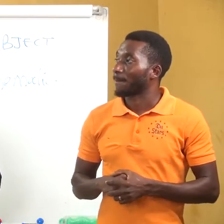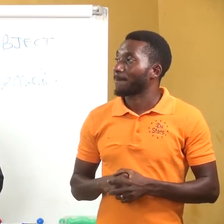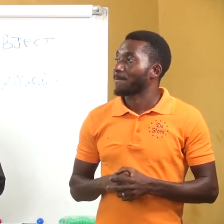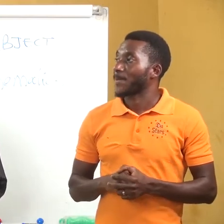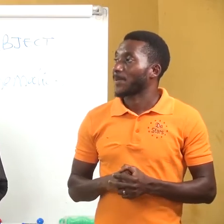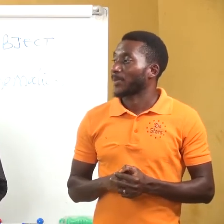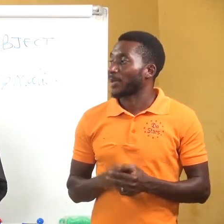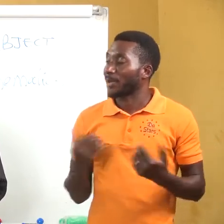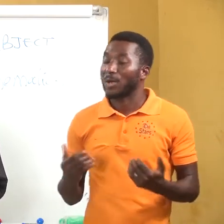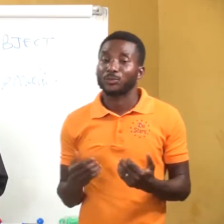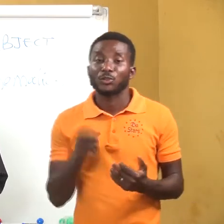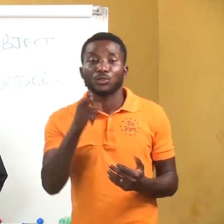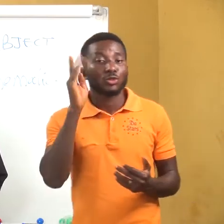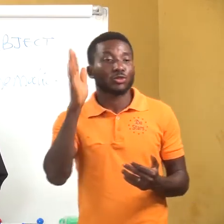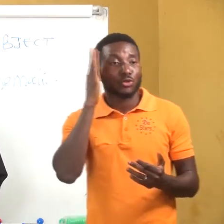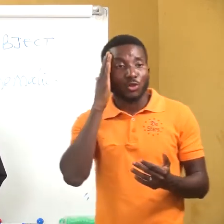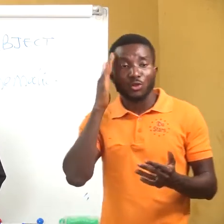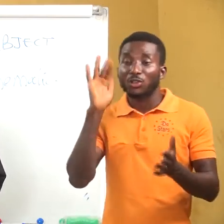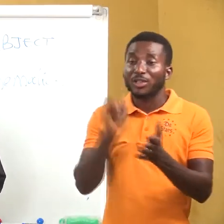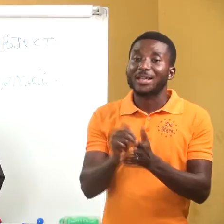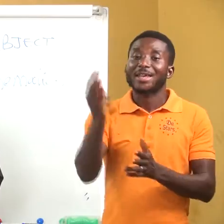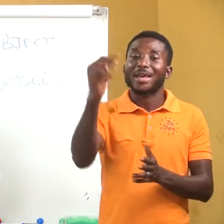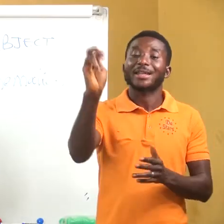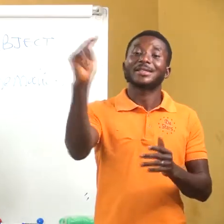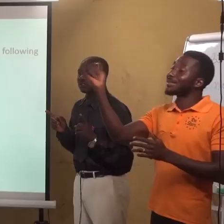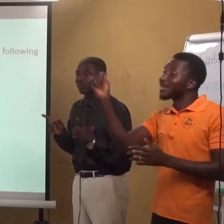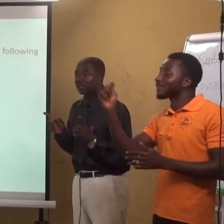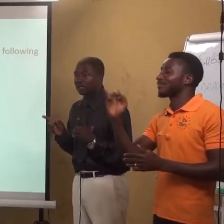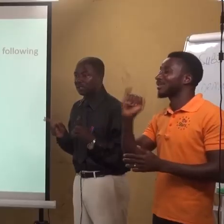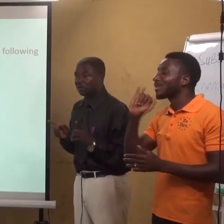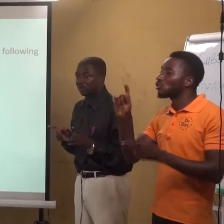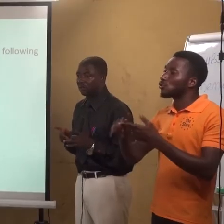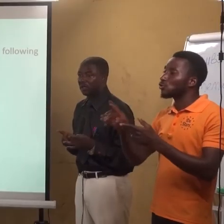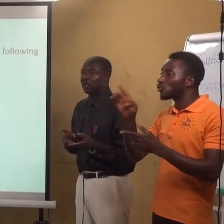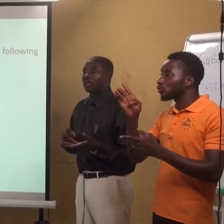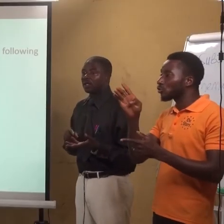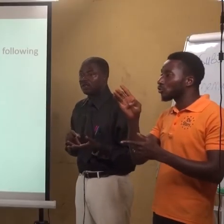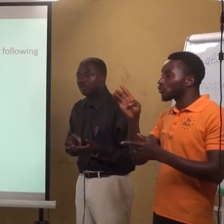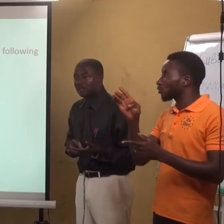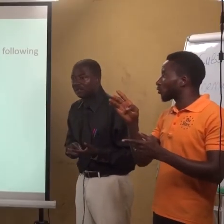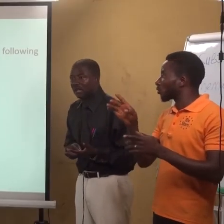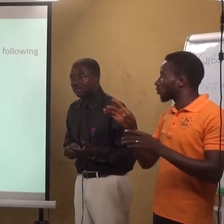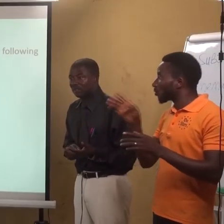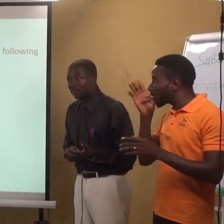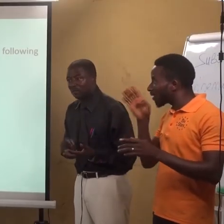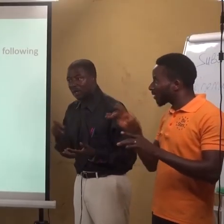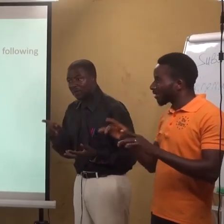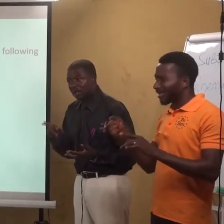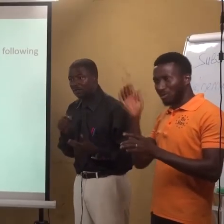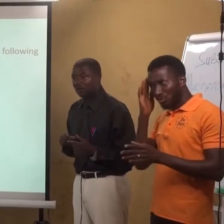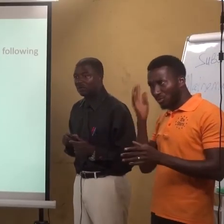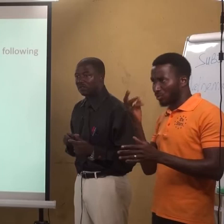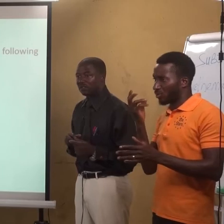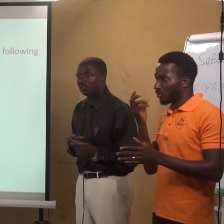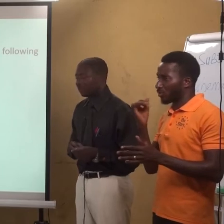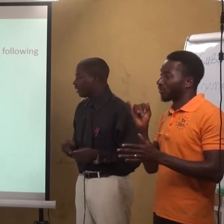fellow student to realize that n term is to be taken note of. If the bases are the same, you apply